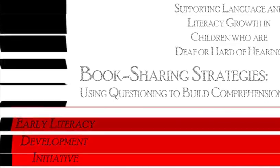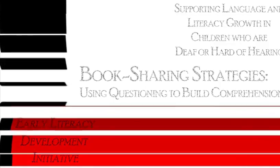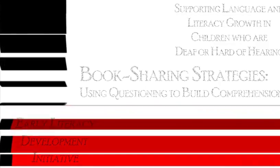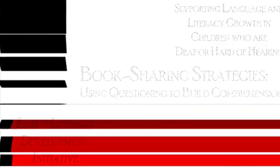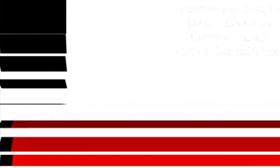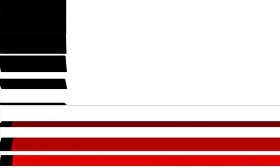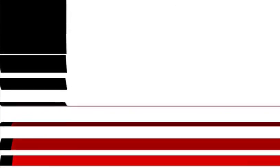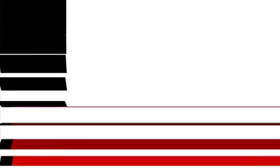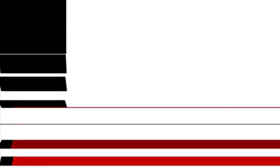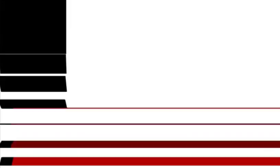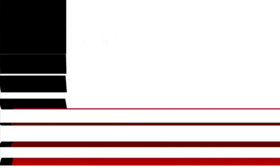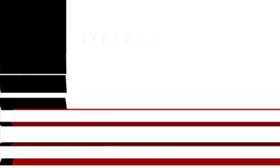development initiative.